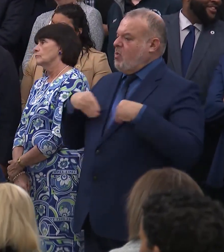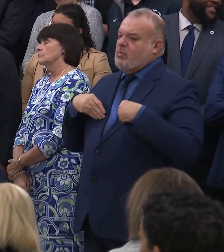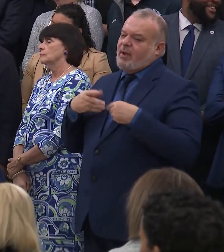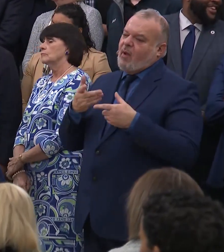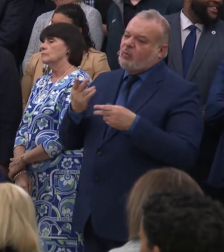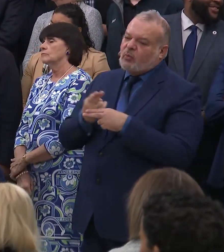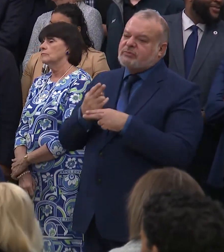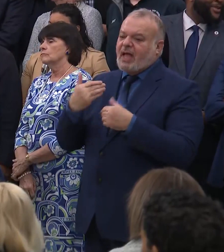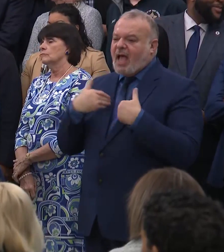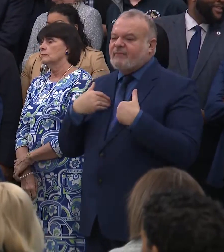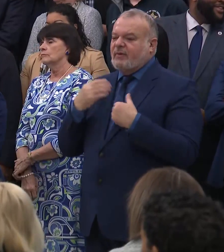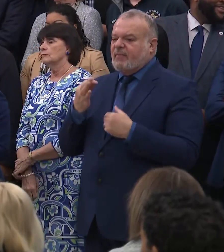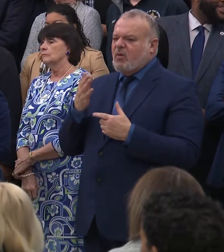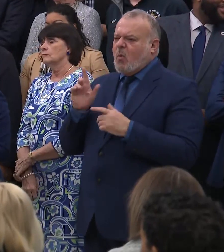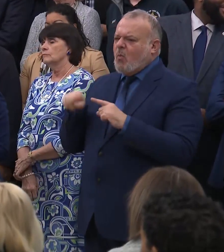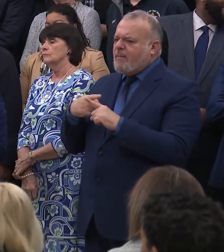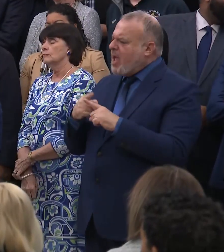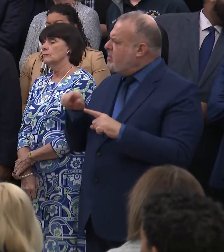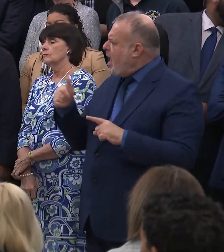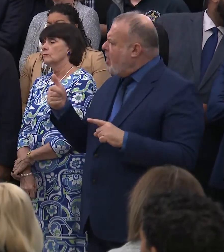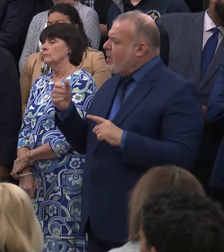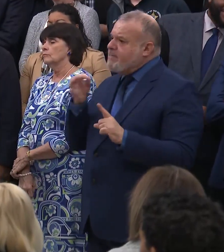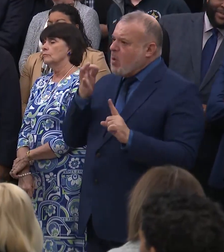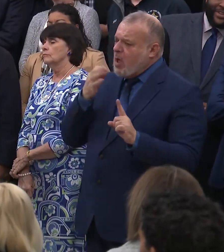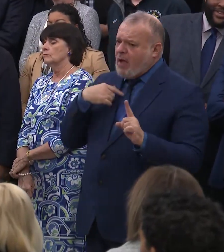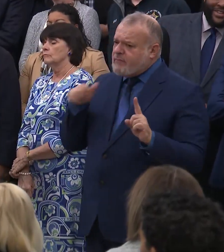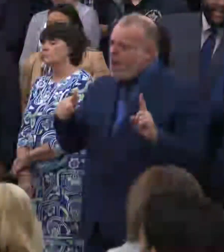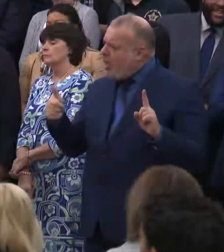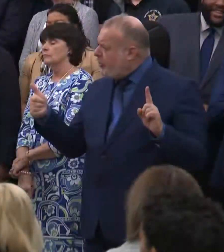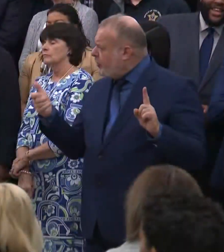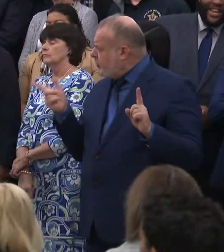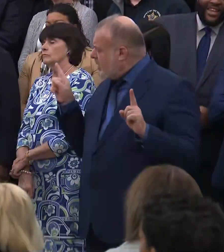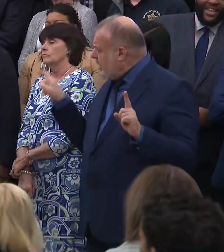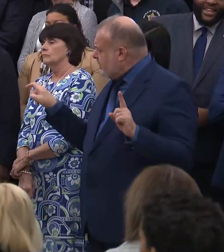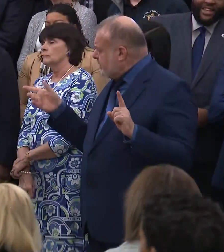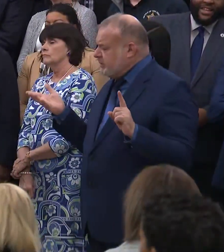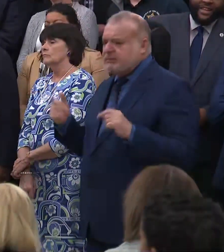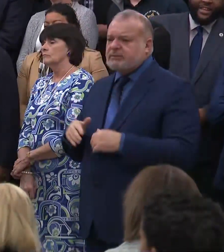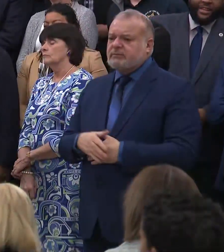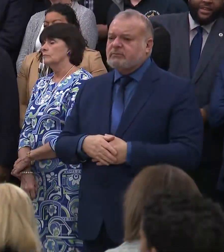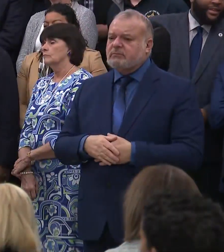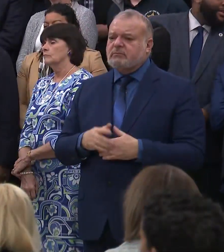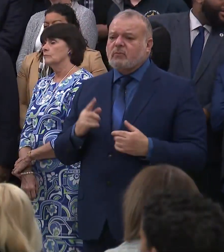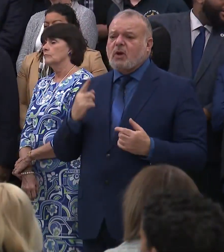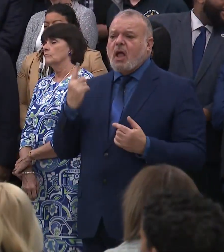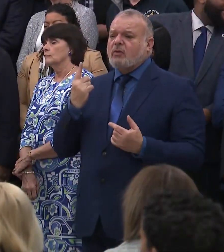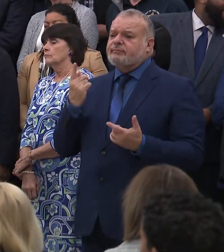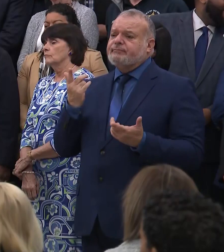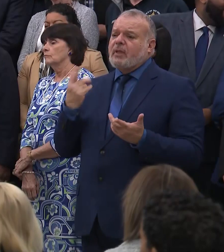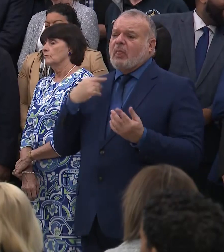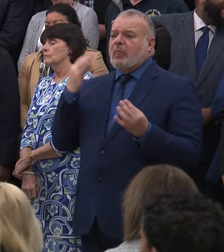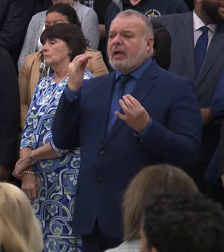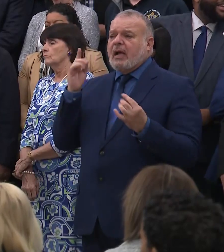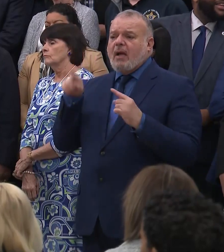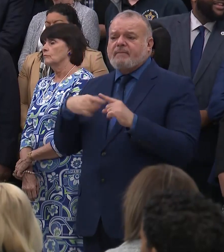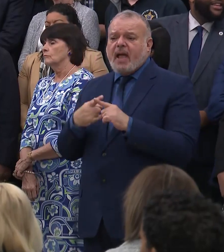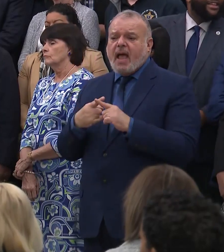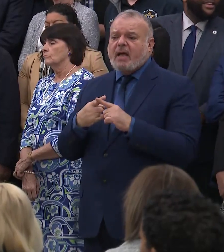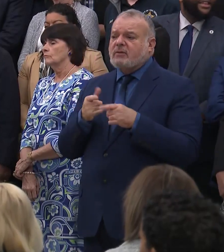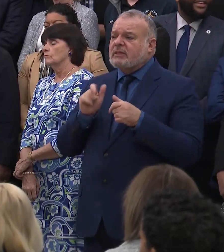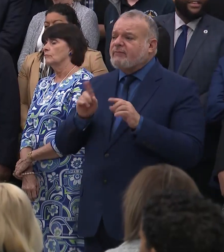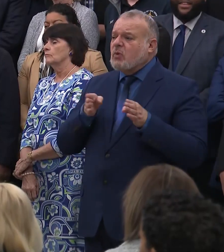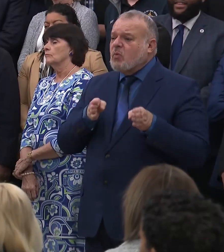that something you're open to? Well, I'll certainly always look for ways to make our system more fair and more just, but I want to underscore